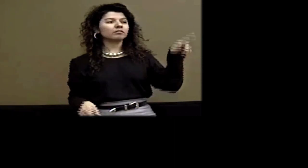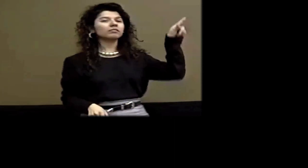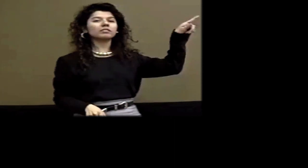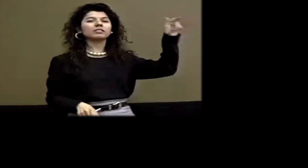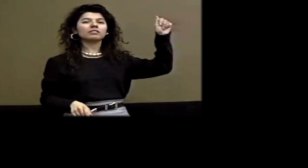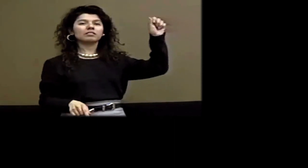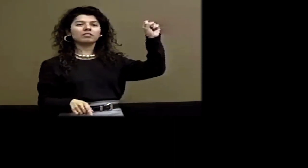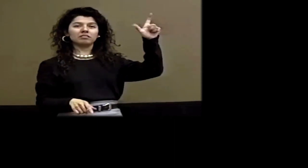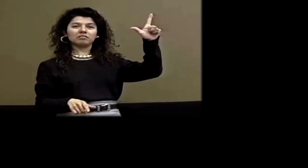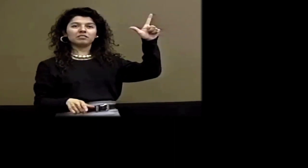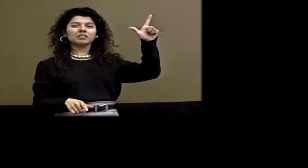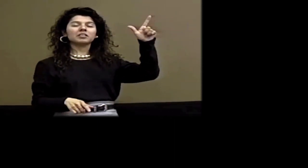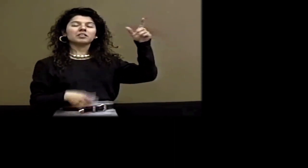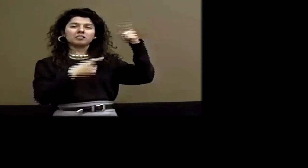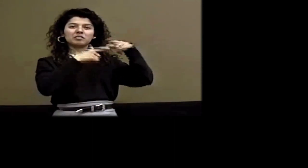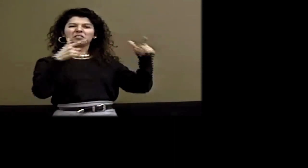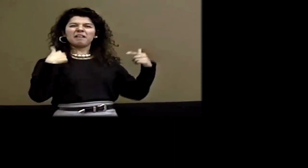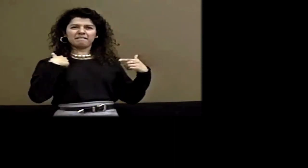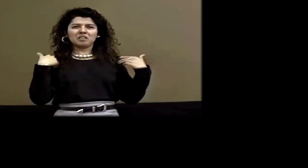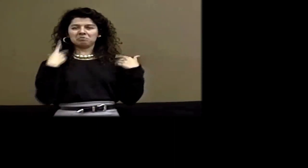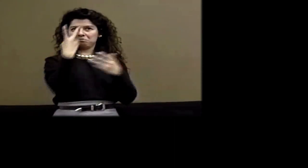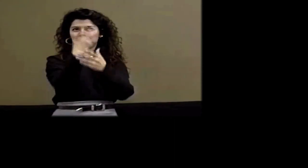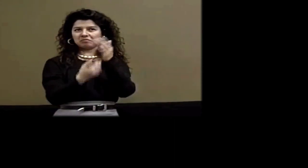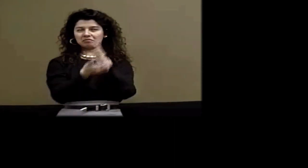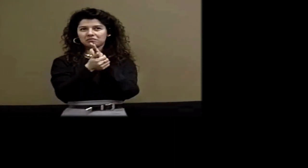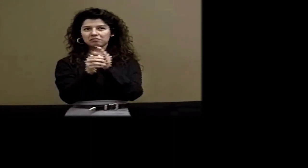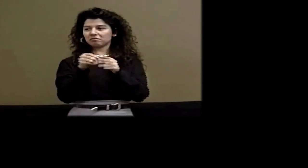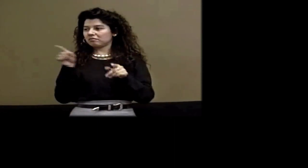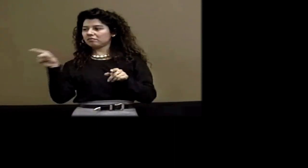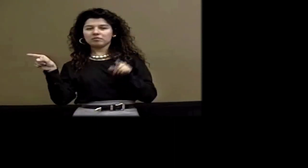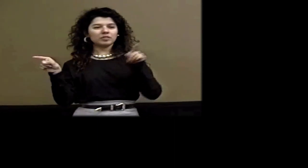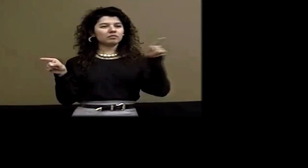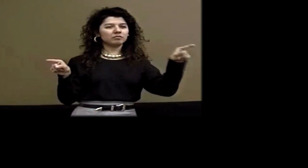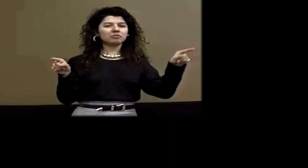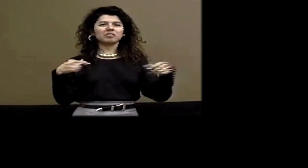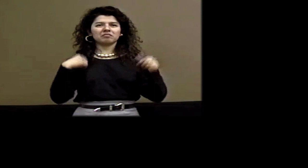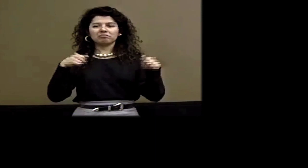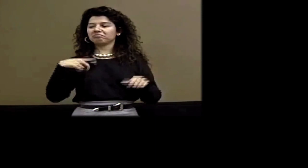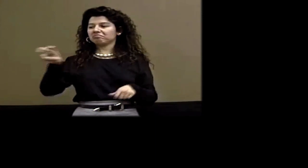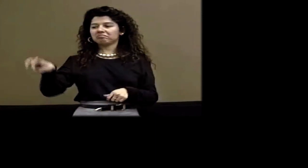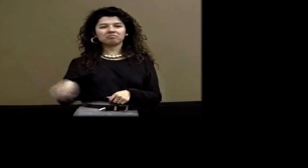In my case, bilingualism means being proficient in both Mexican Sign Language and American Sign Language,